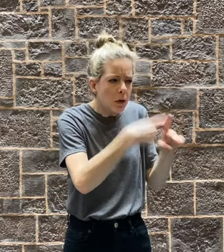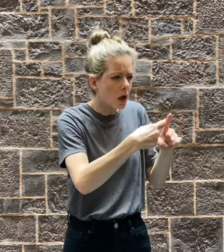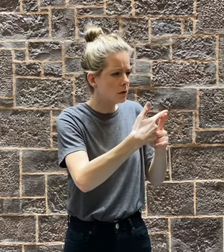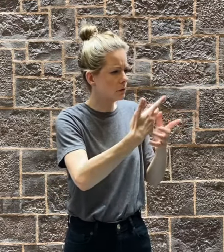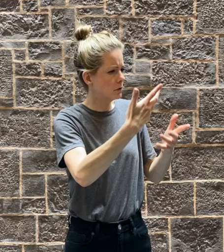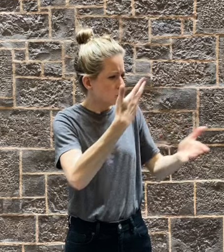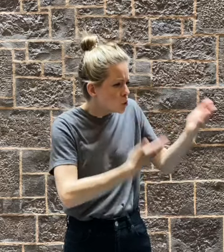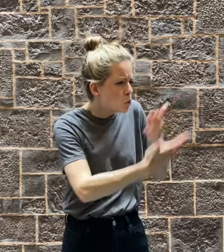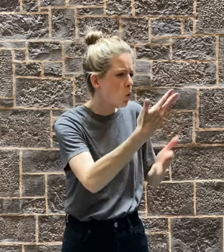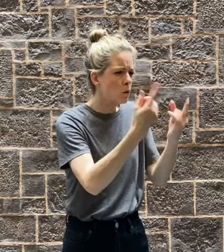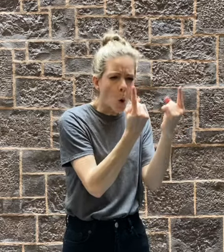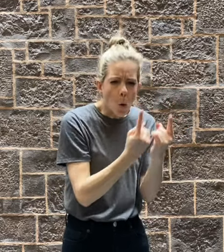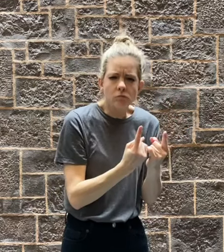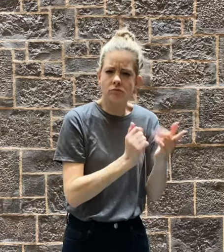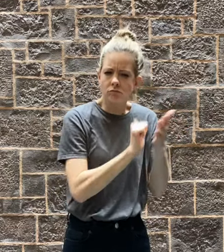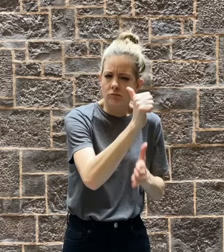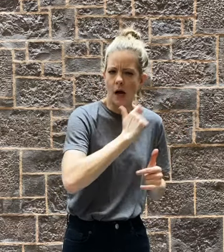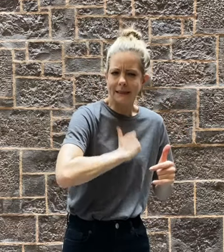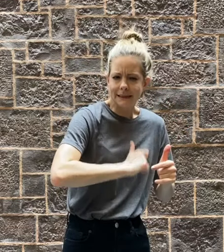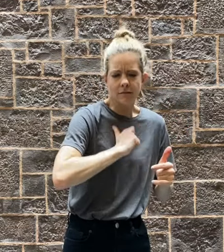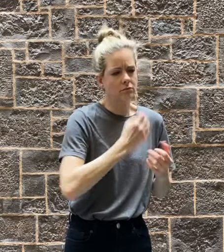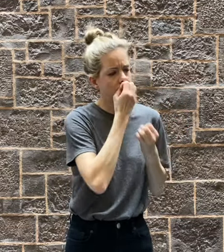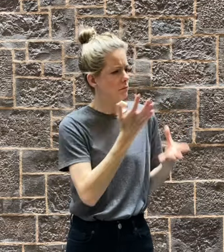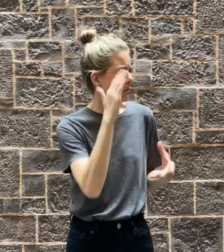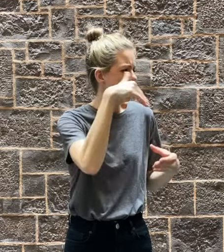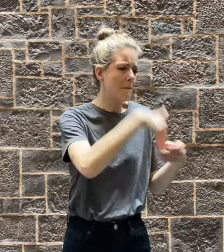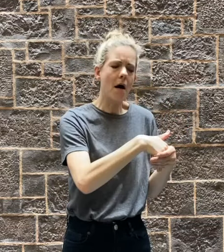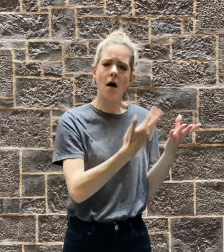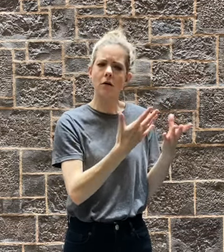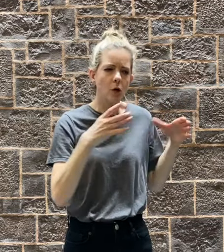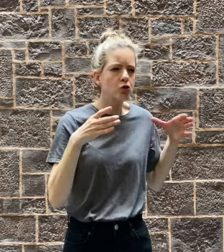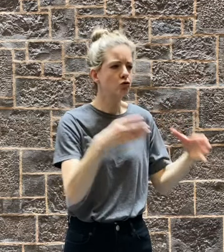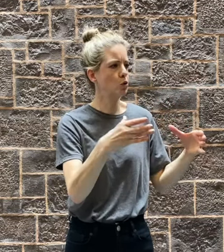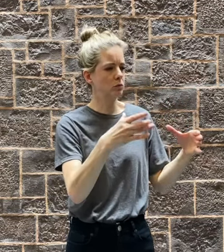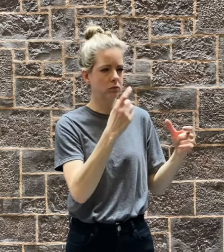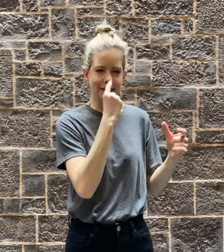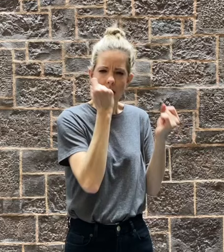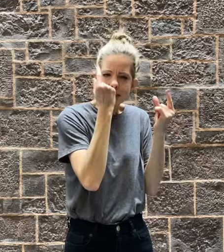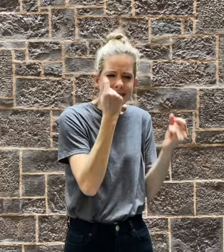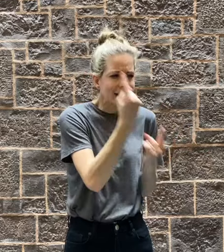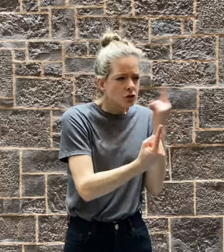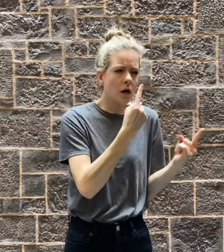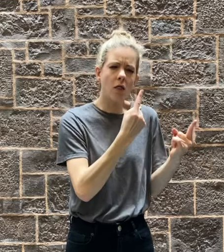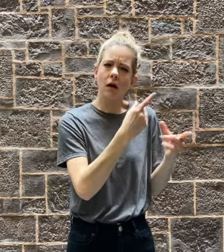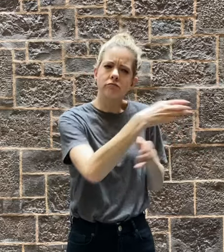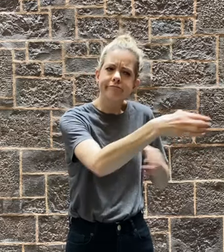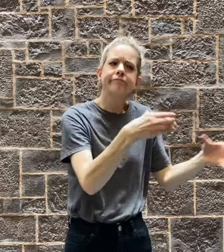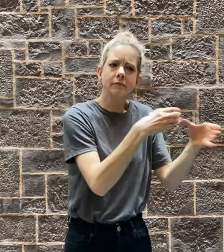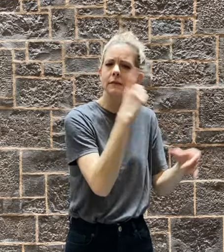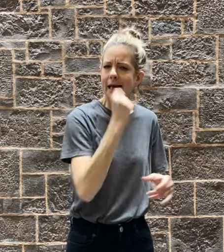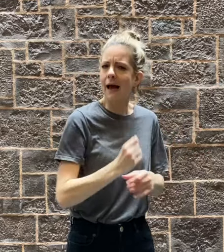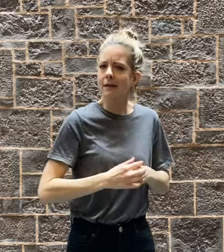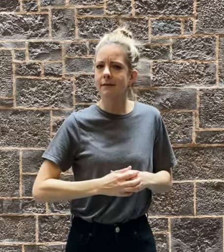to be part of that experience as a group with a shared way of being in the world.